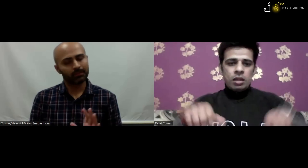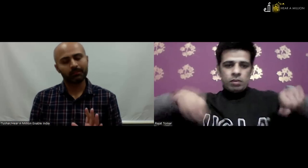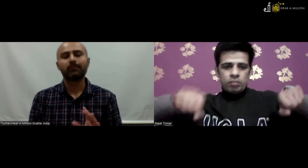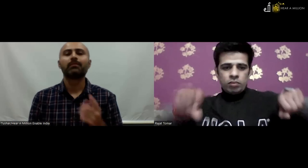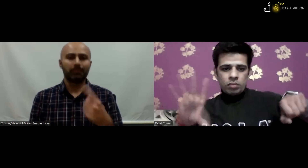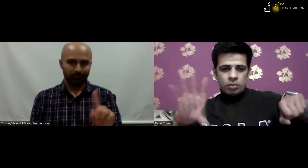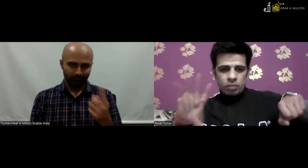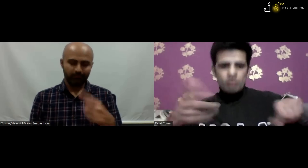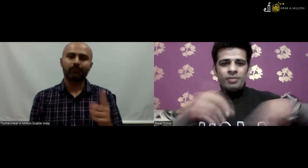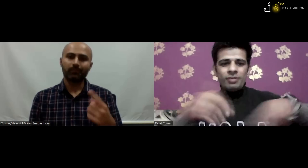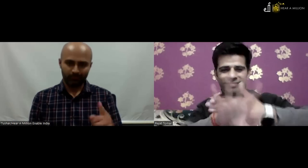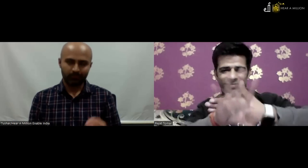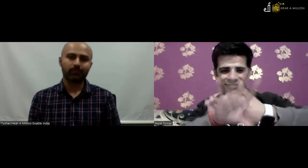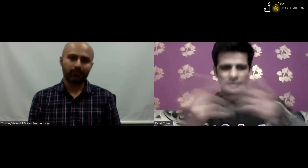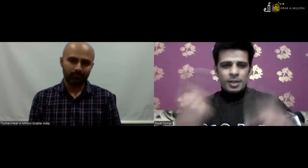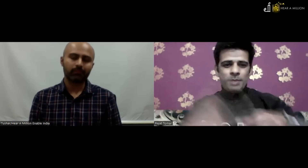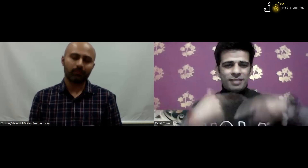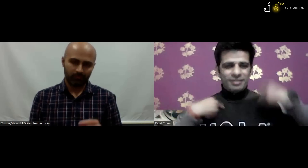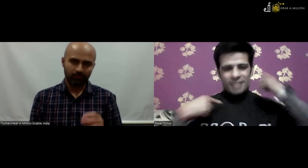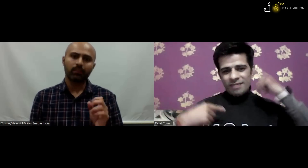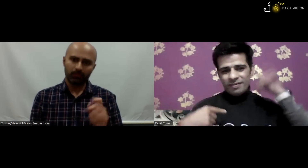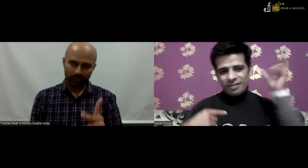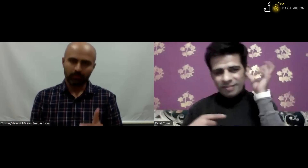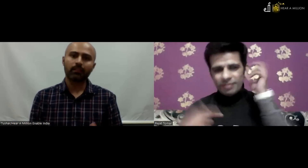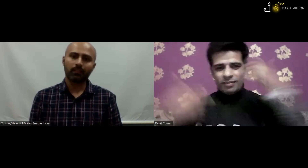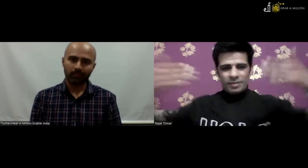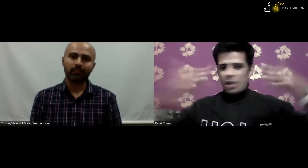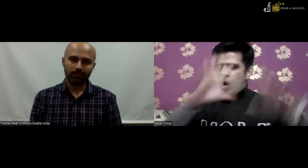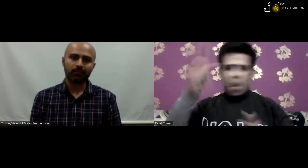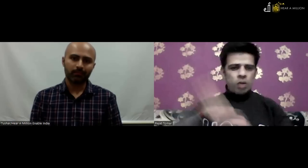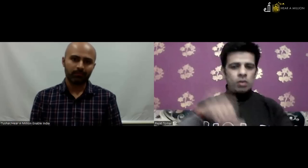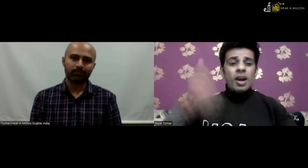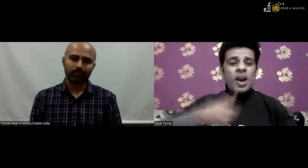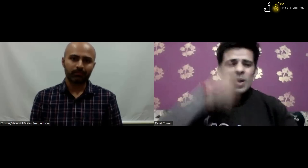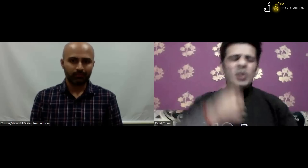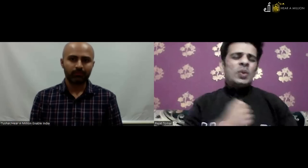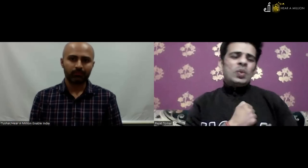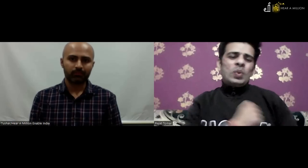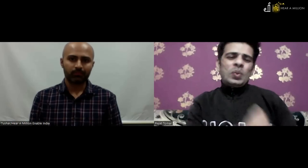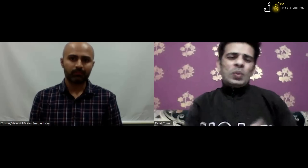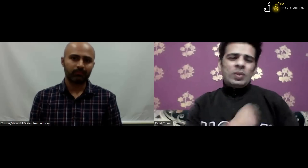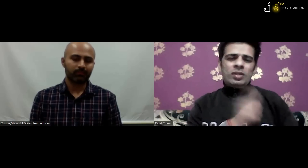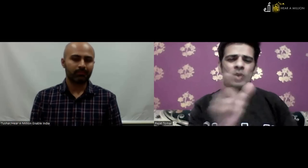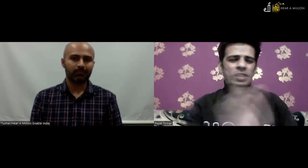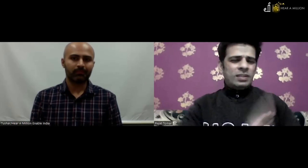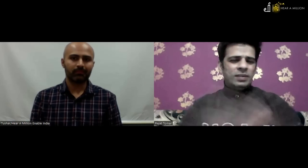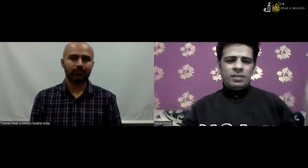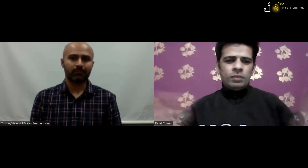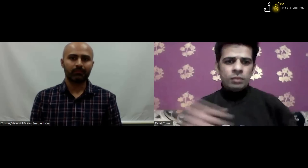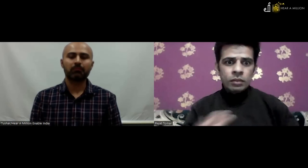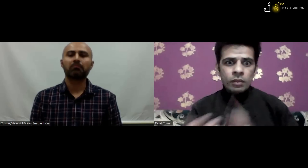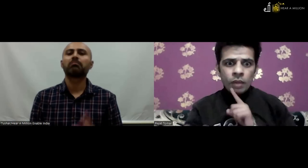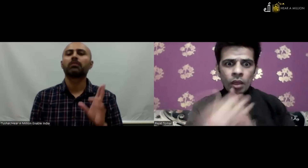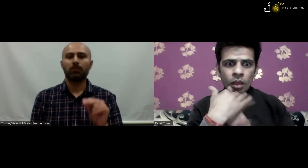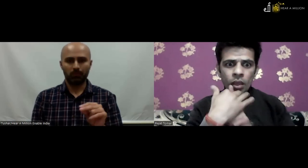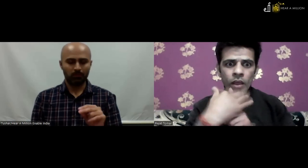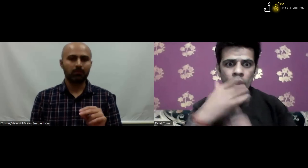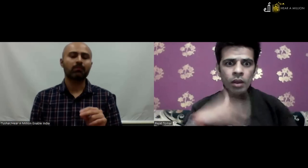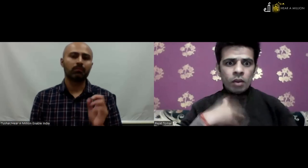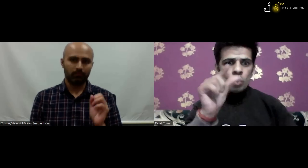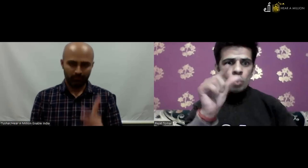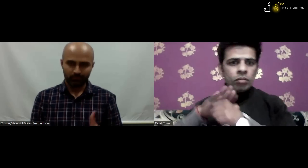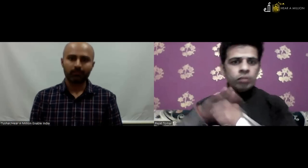can't here. I can hear a horn sound and all, but I can't talk to you. So he told me,